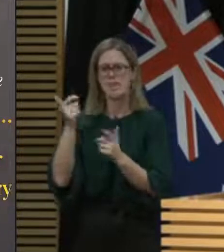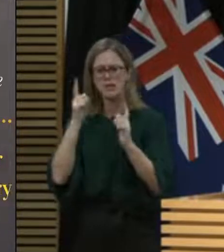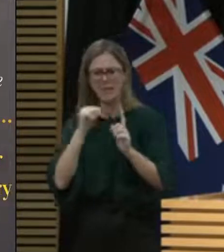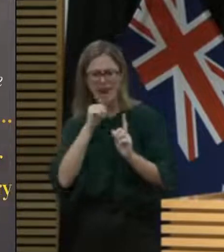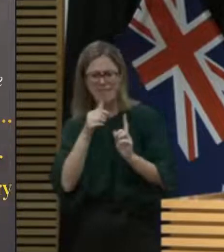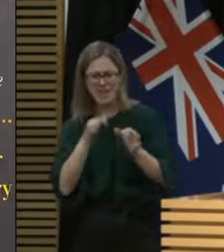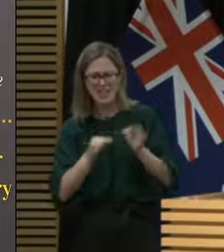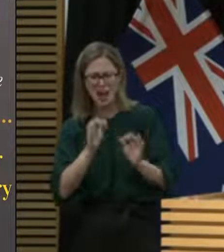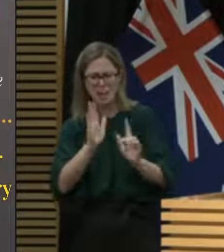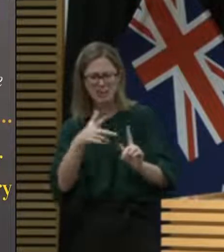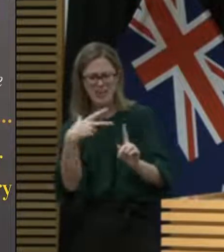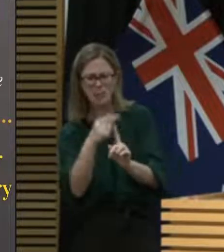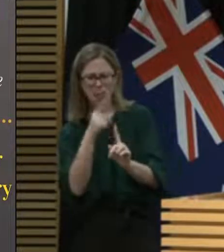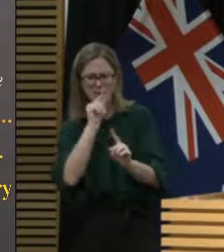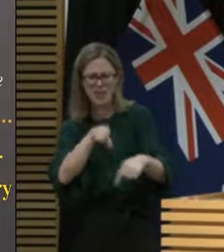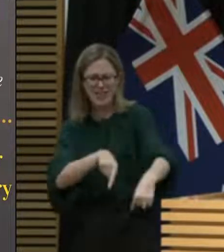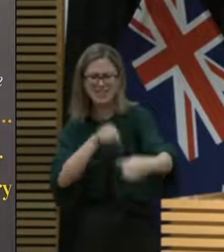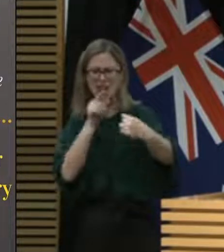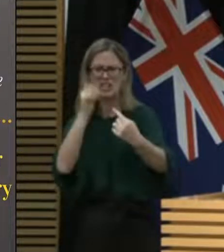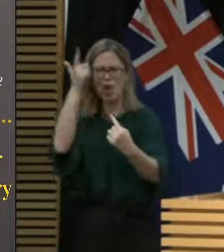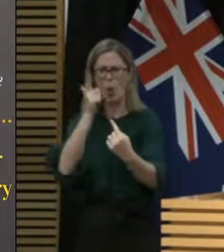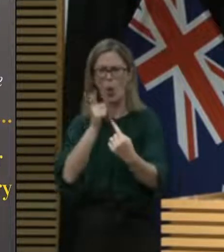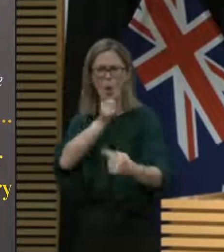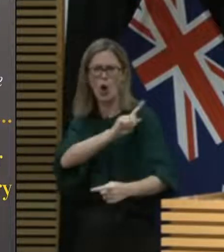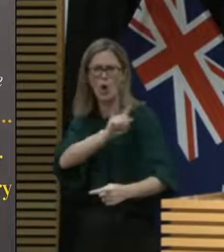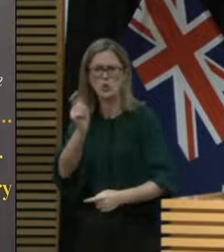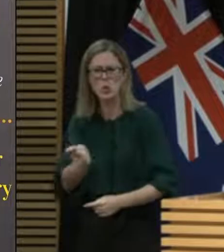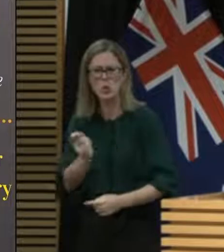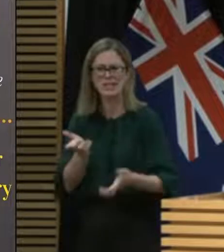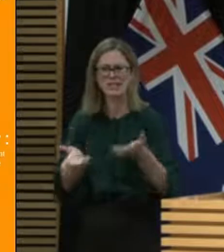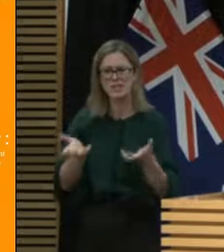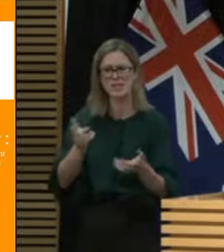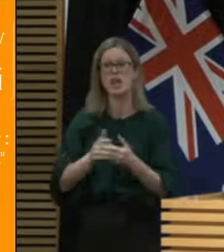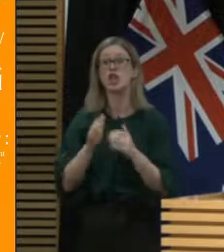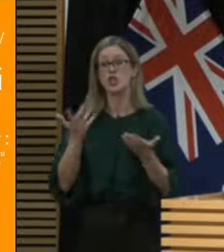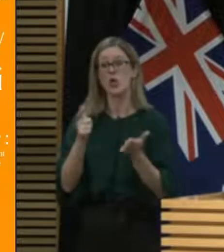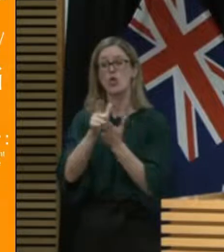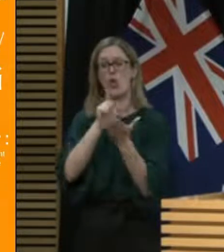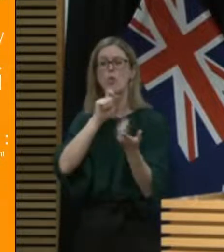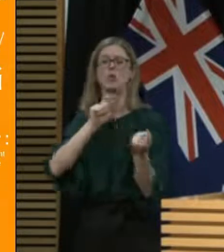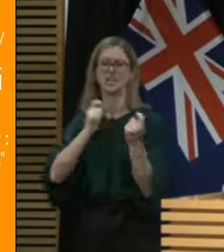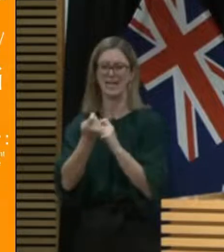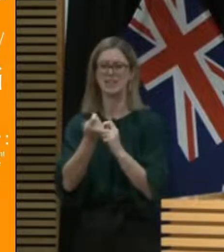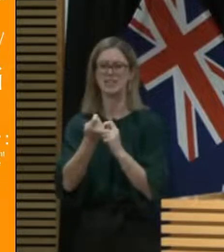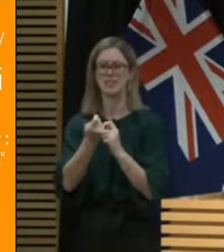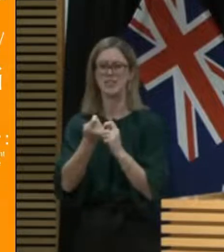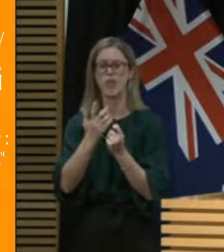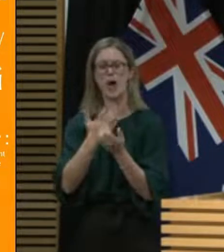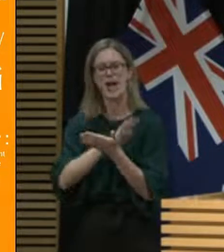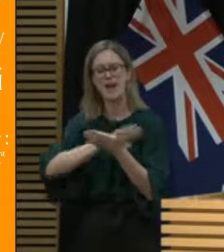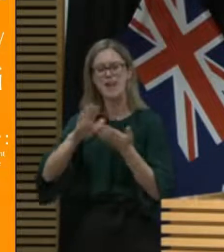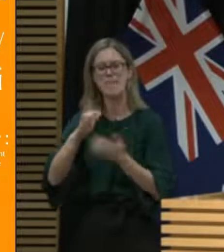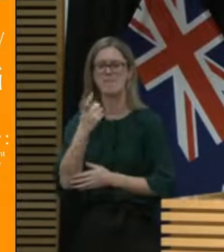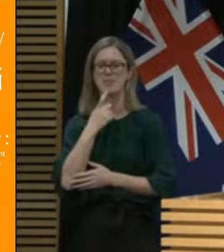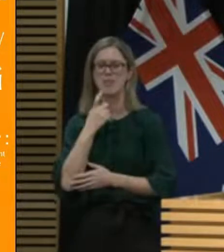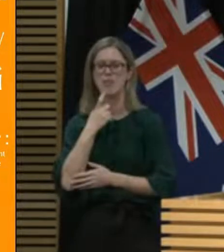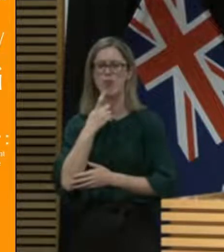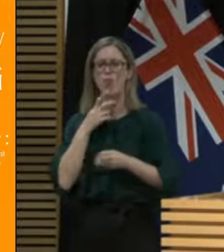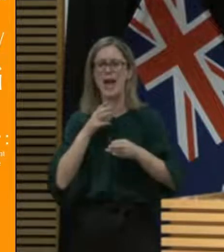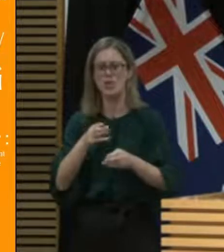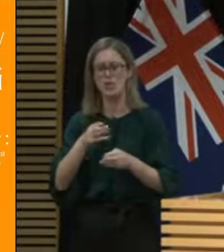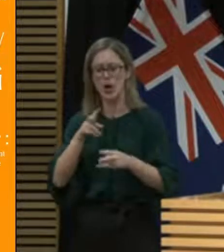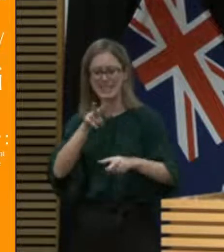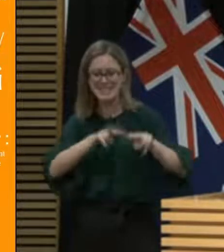that their decisions might be legally challenged. We intend to change the law to introduce a clear and simplified risk